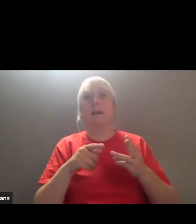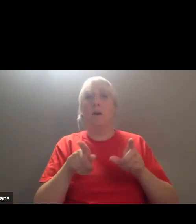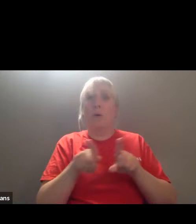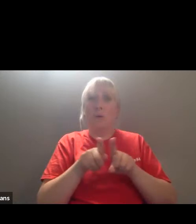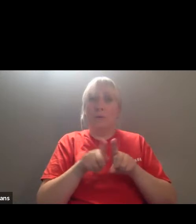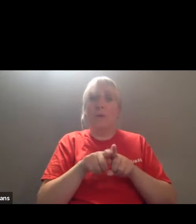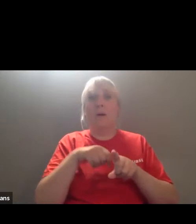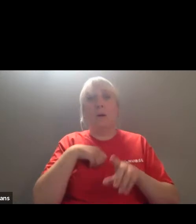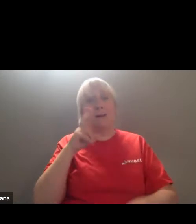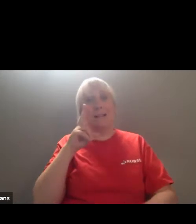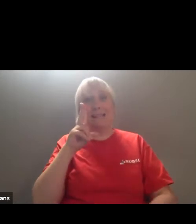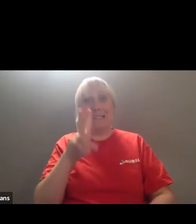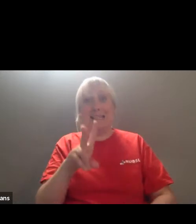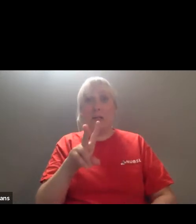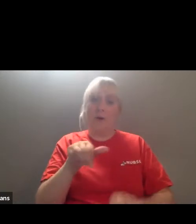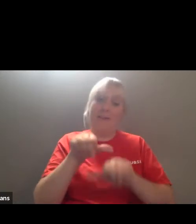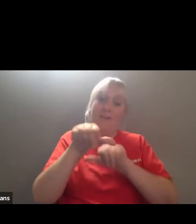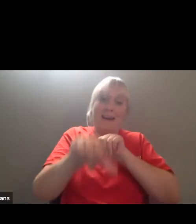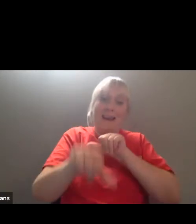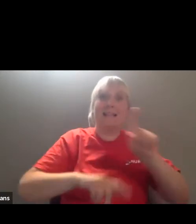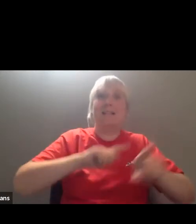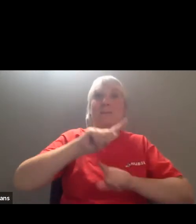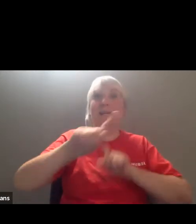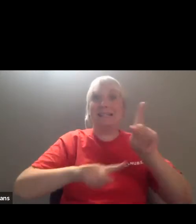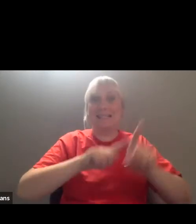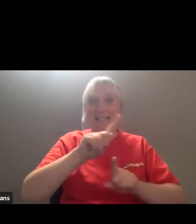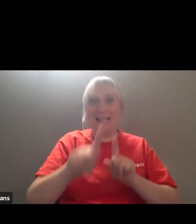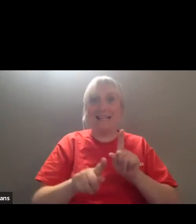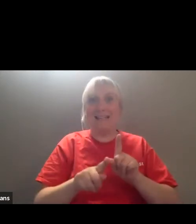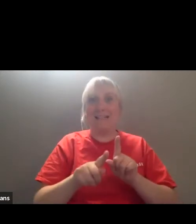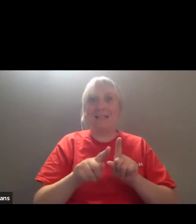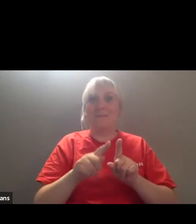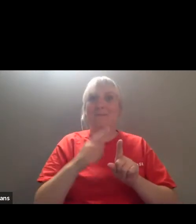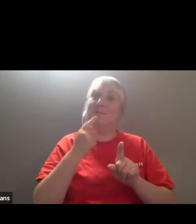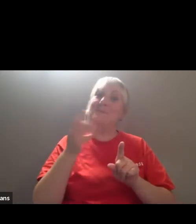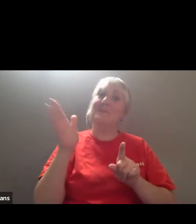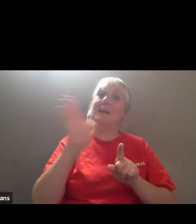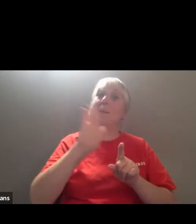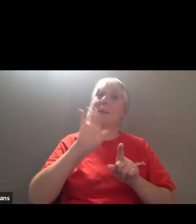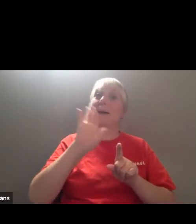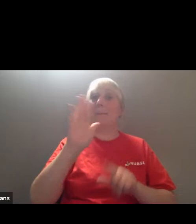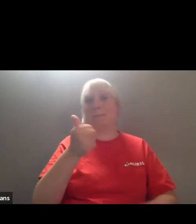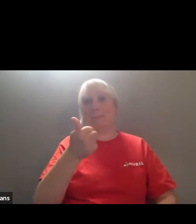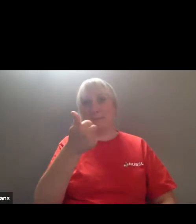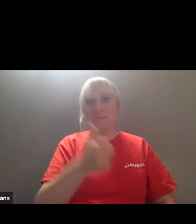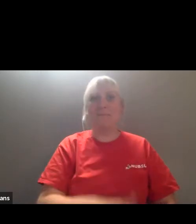see you at the next meeting. And that's goodbye from me.